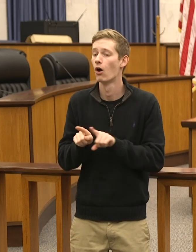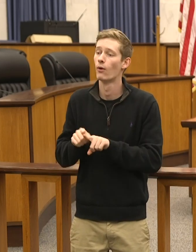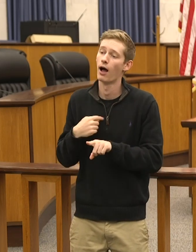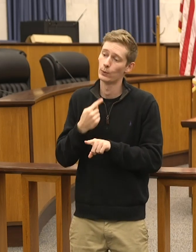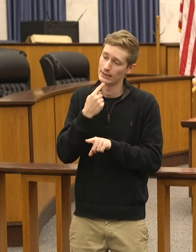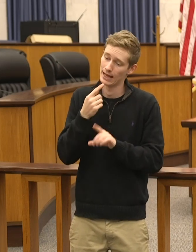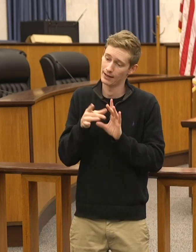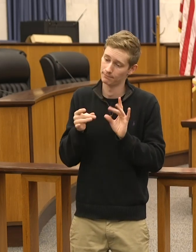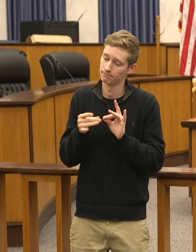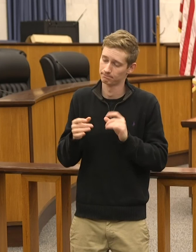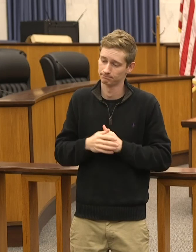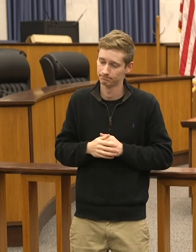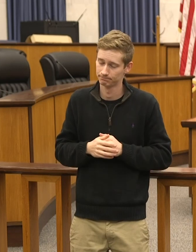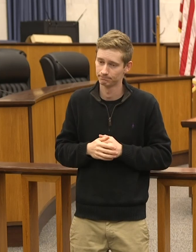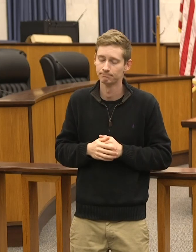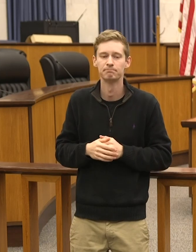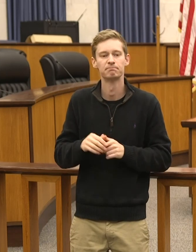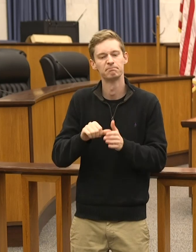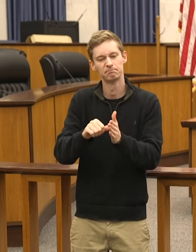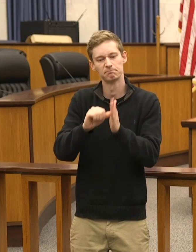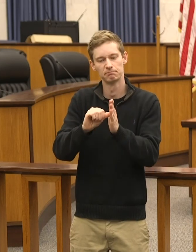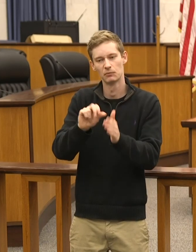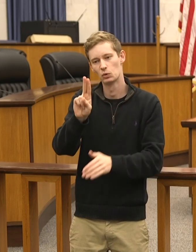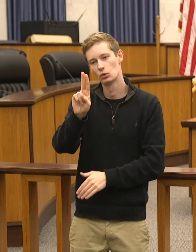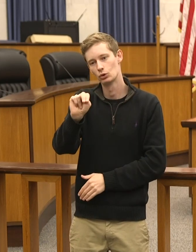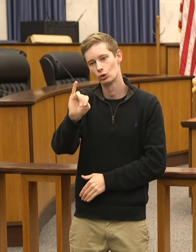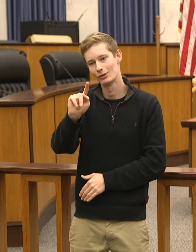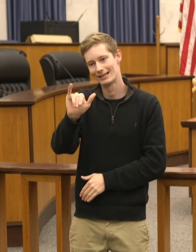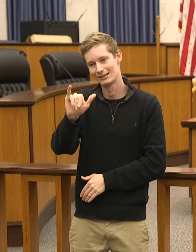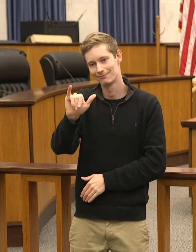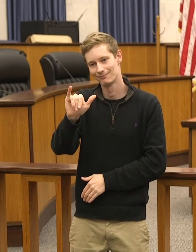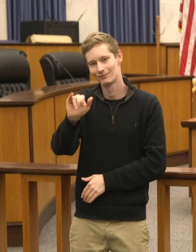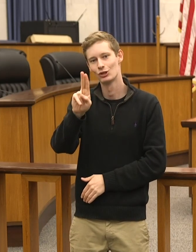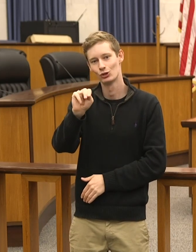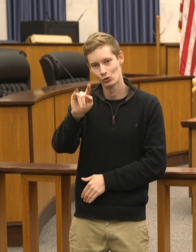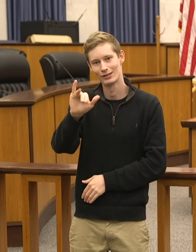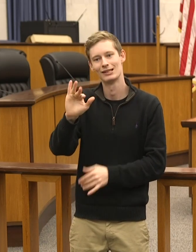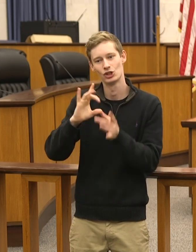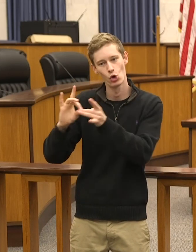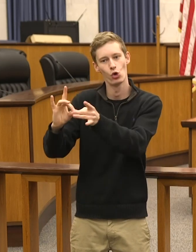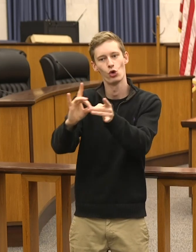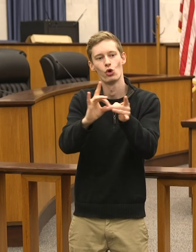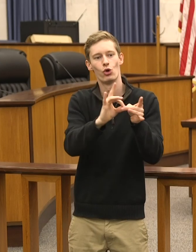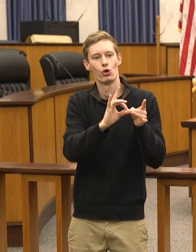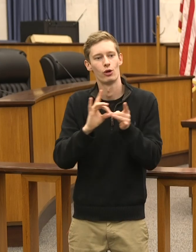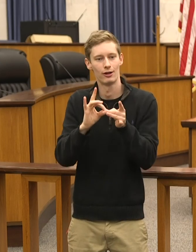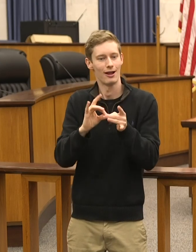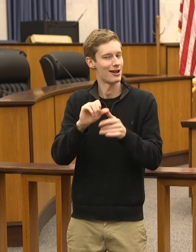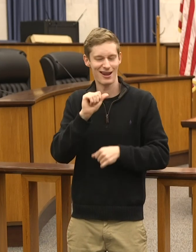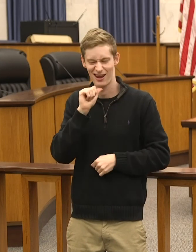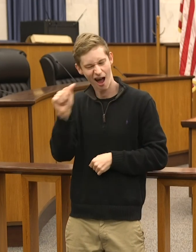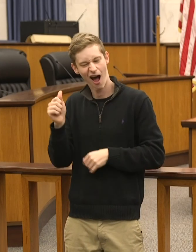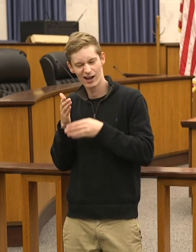I'm going to double down on unity, not on division. And my door will remain open to all